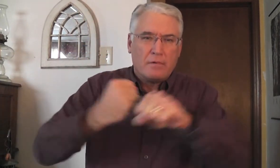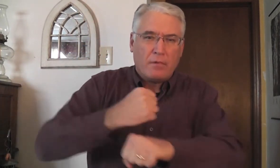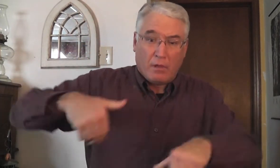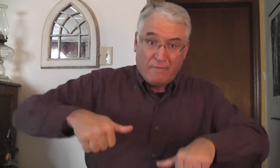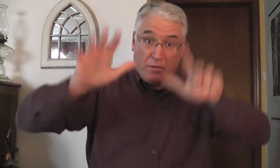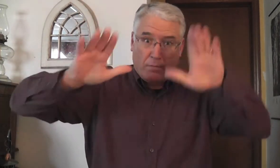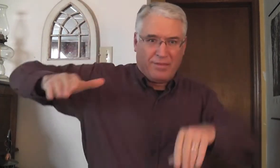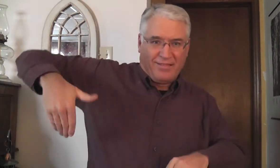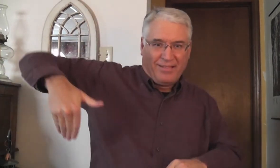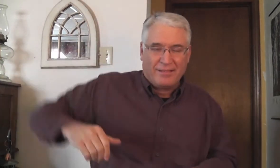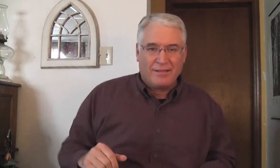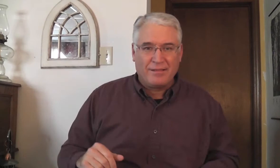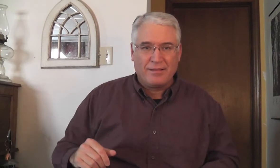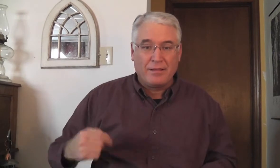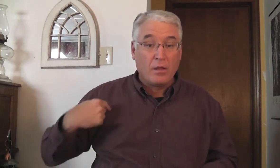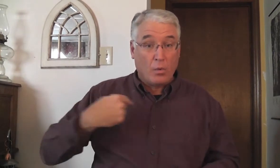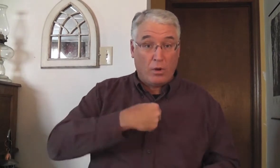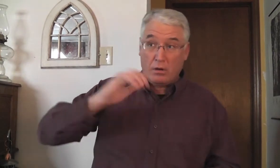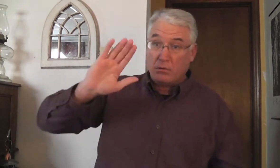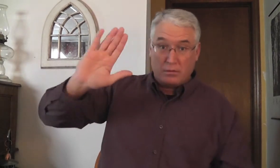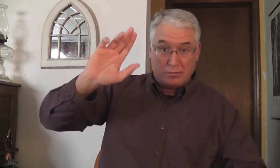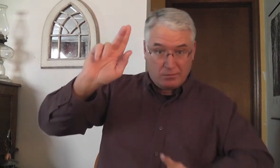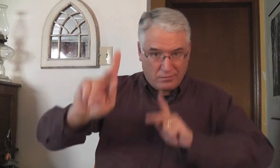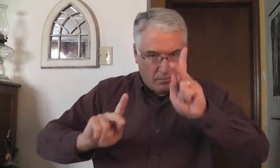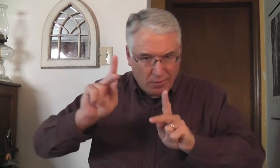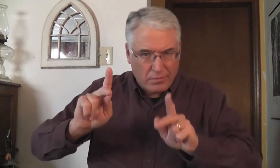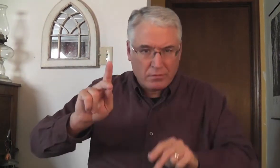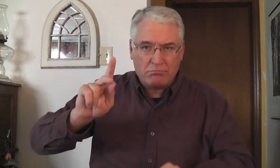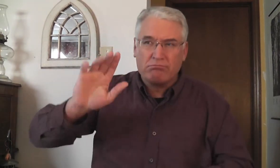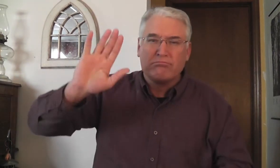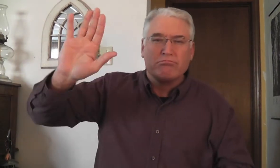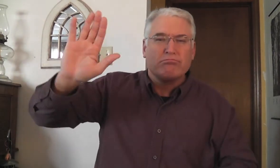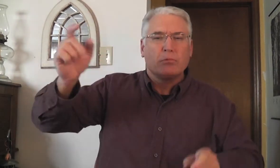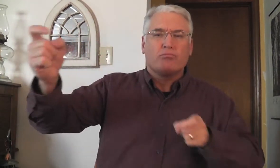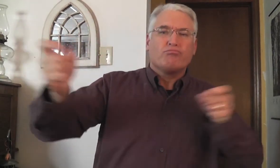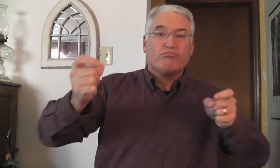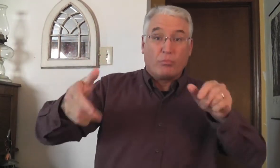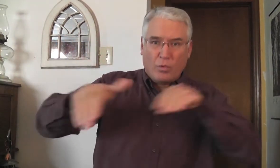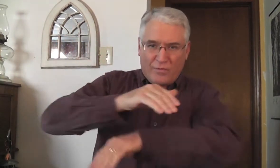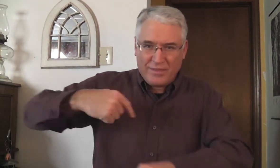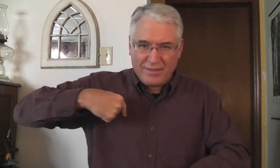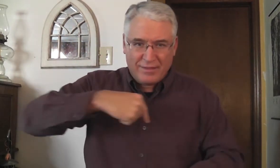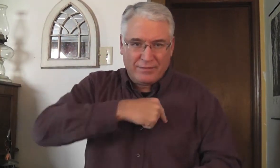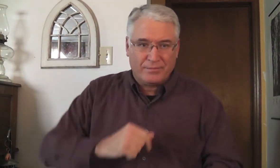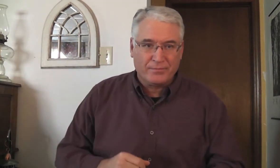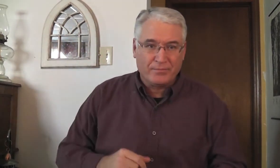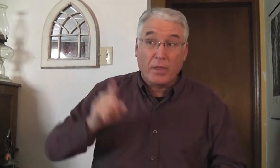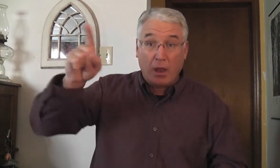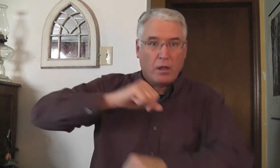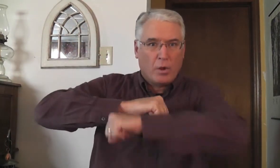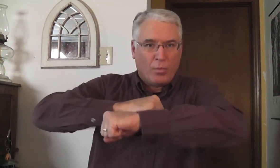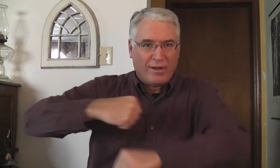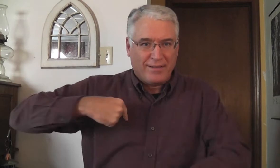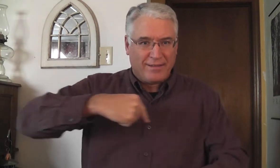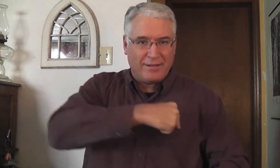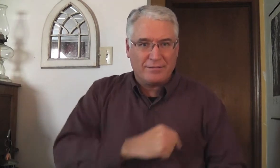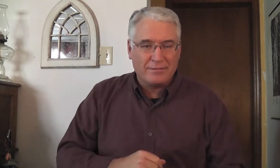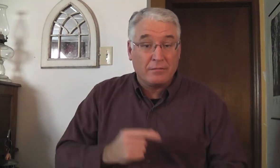do, Jesus is fighting against them. And we, as his people, he is